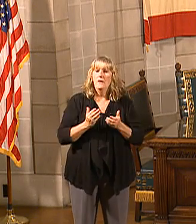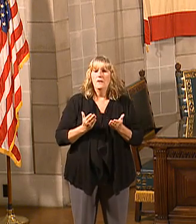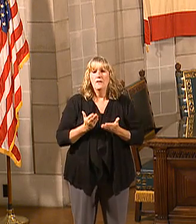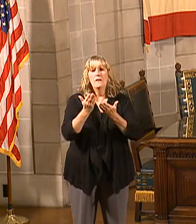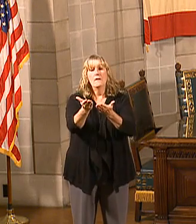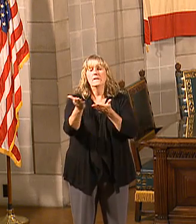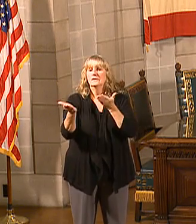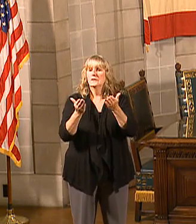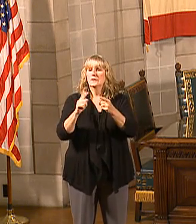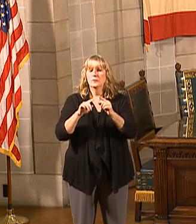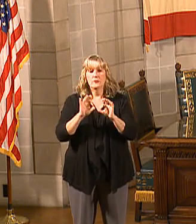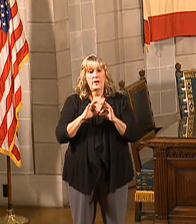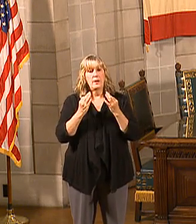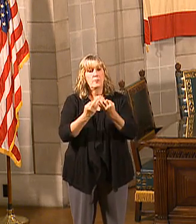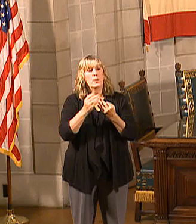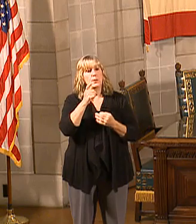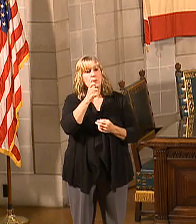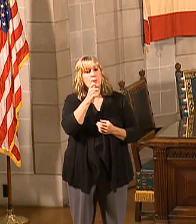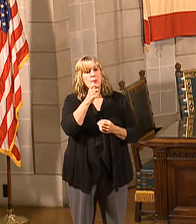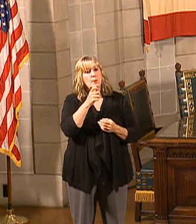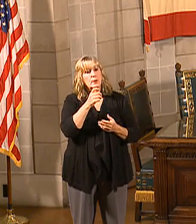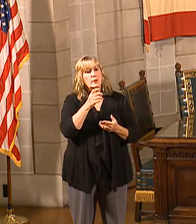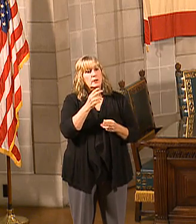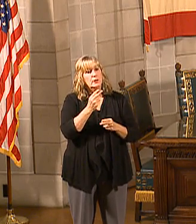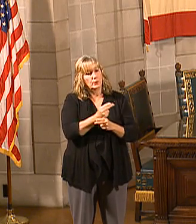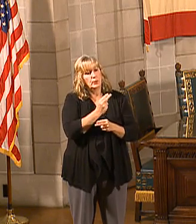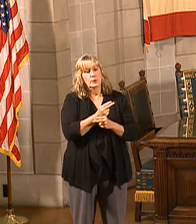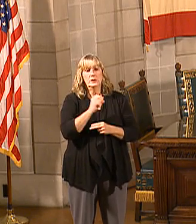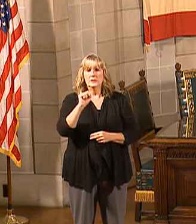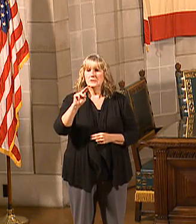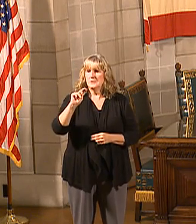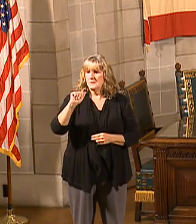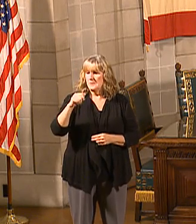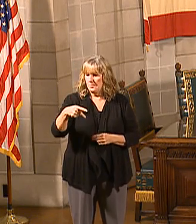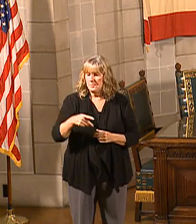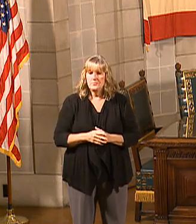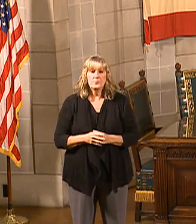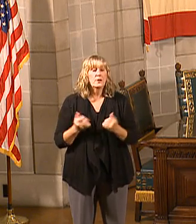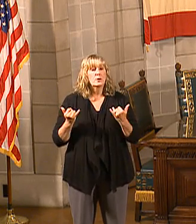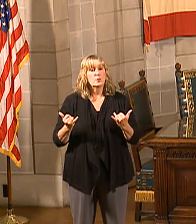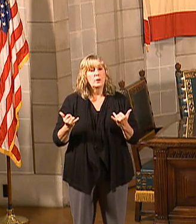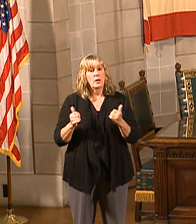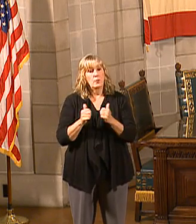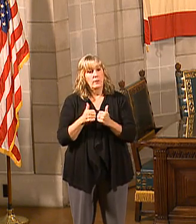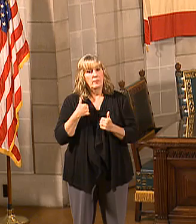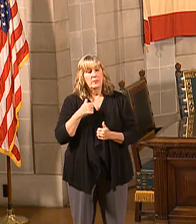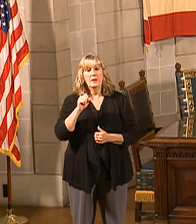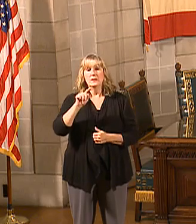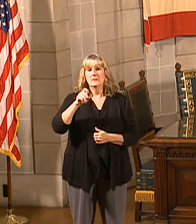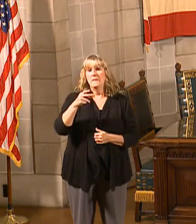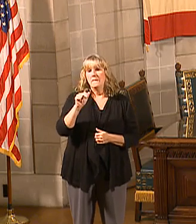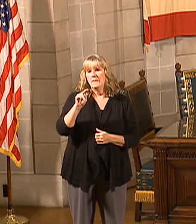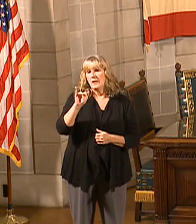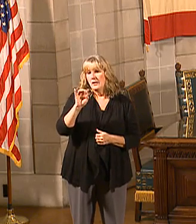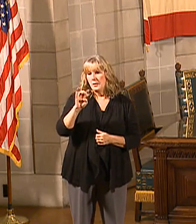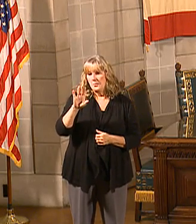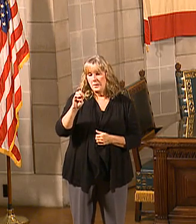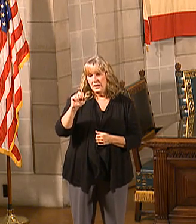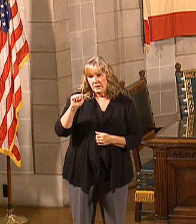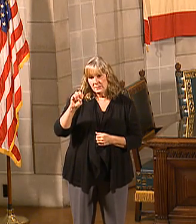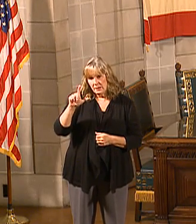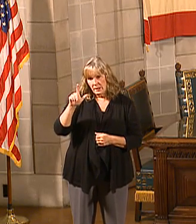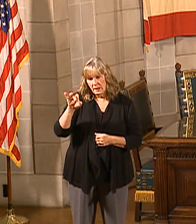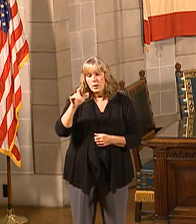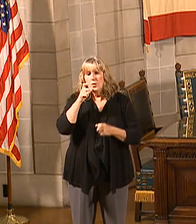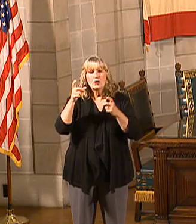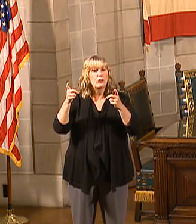our families who are taking advantage and utilizing SNAP. So today I have with me Stephanie Beasley, who is our Director for Children